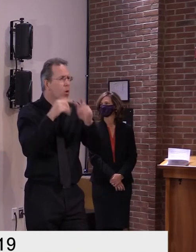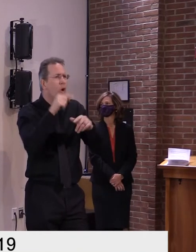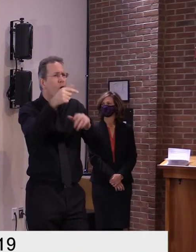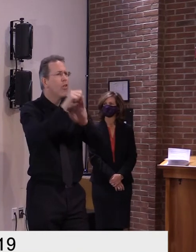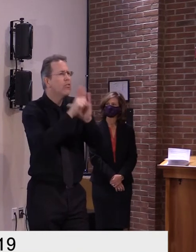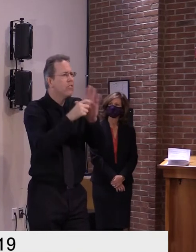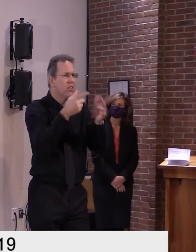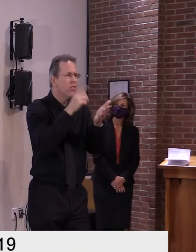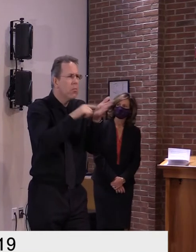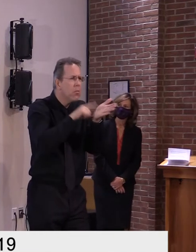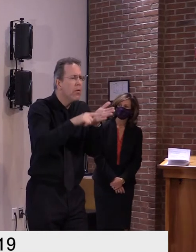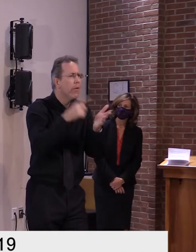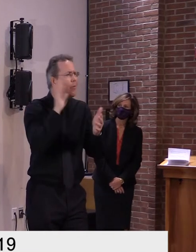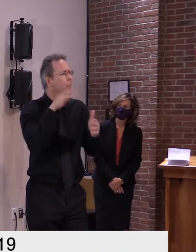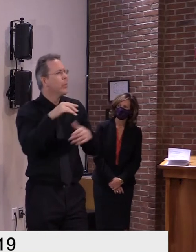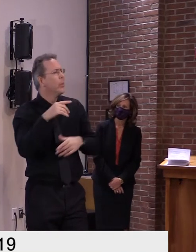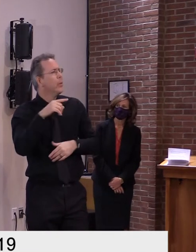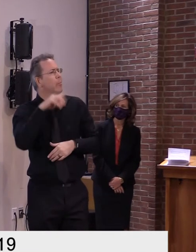curious to see it.